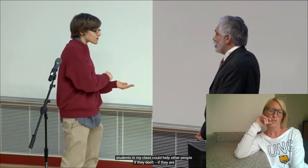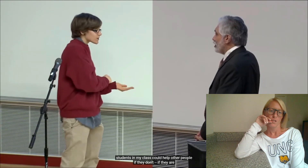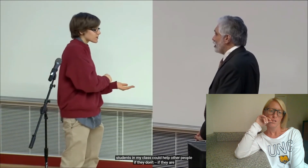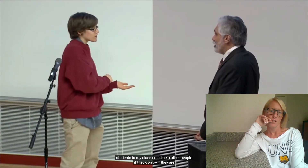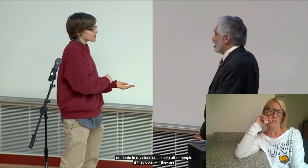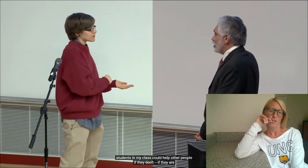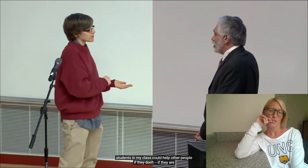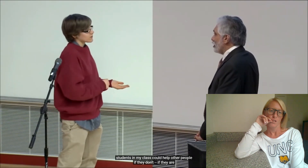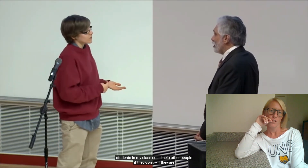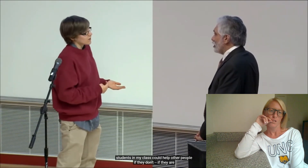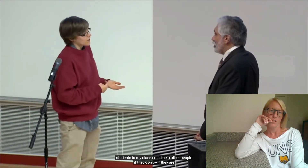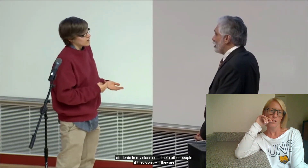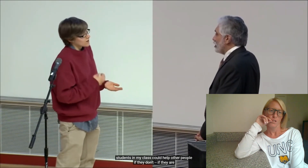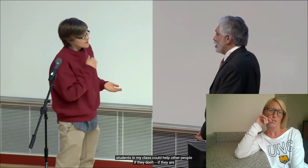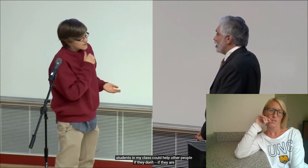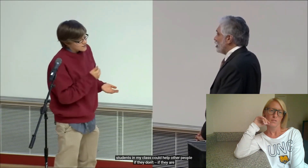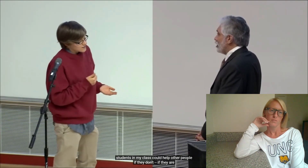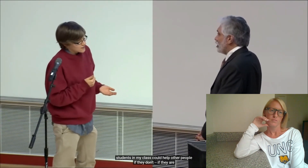if